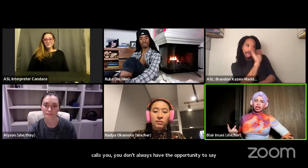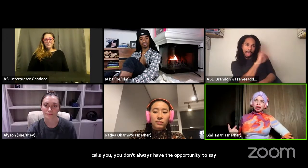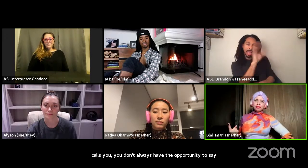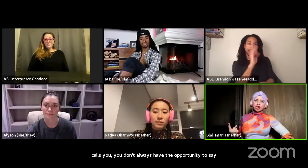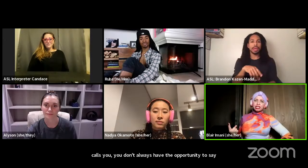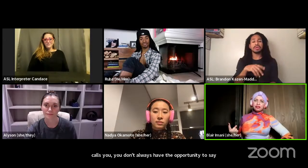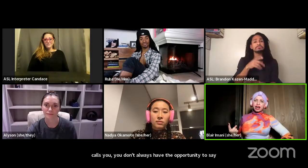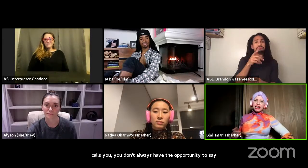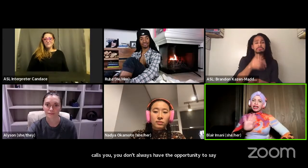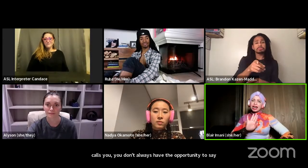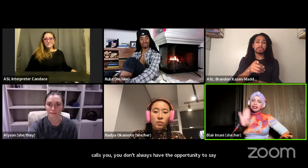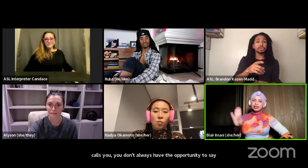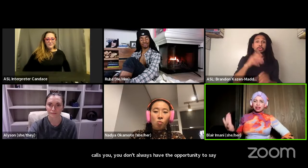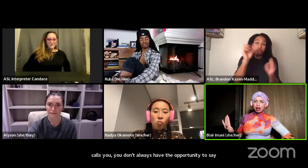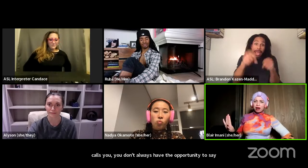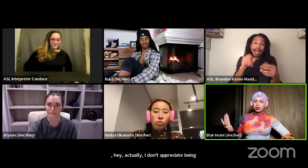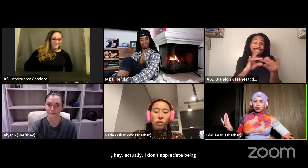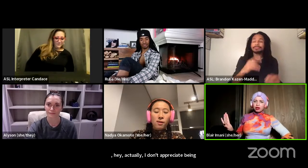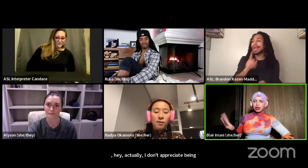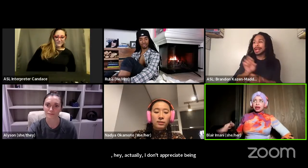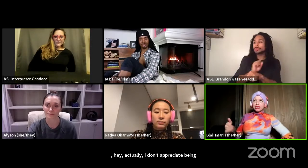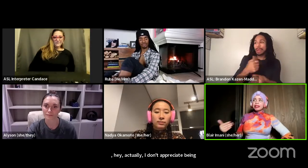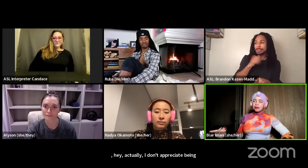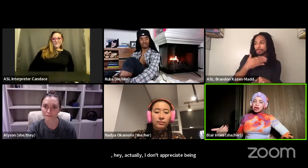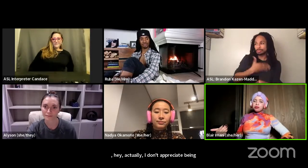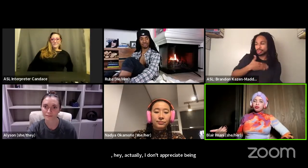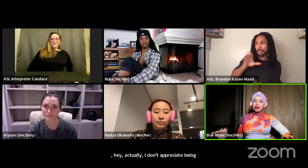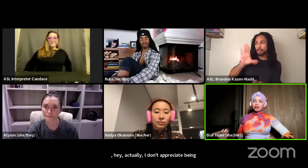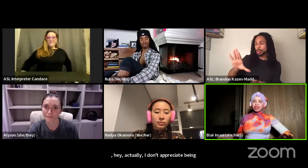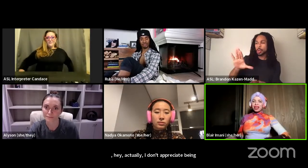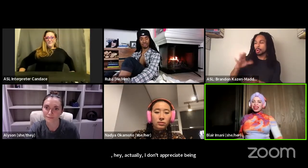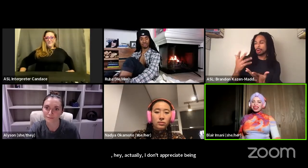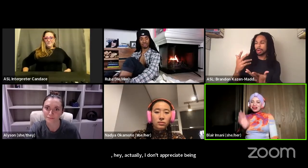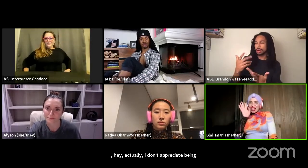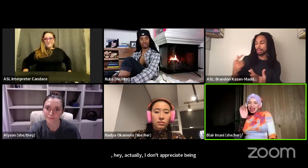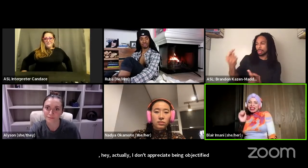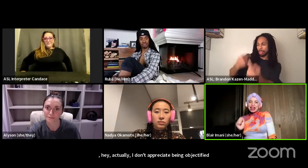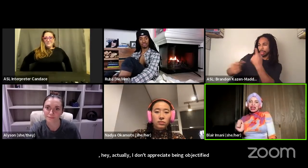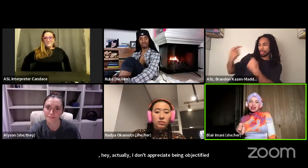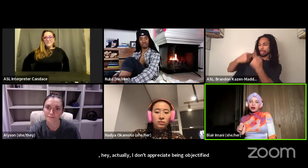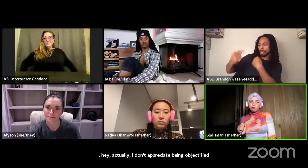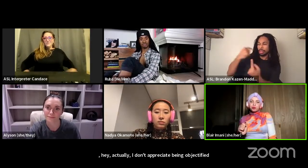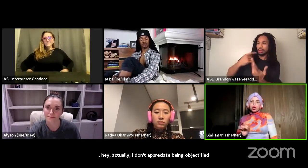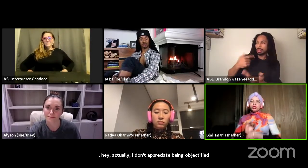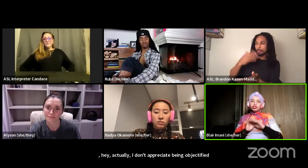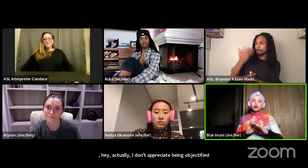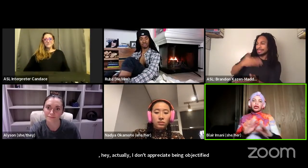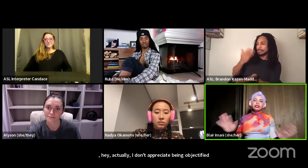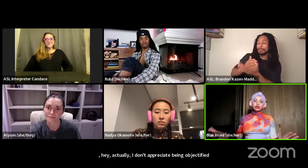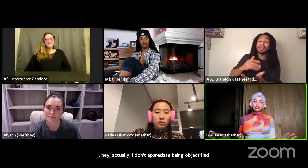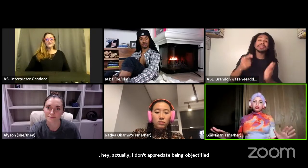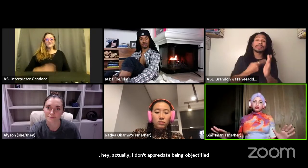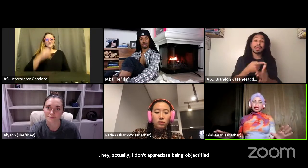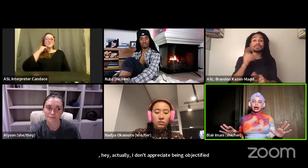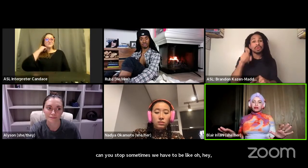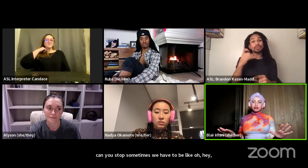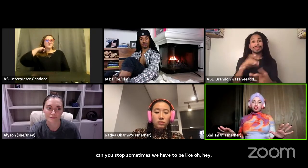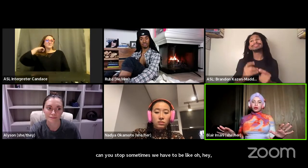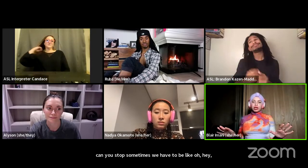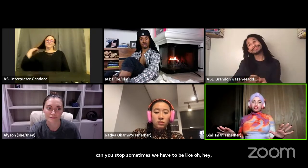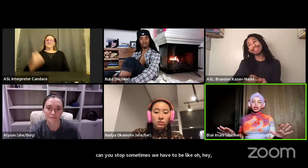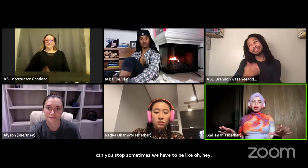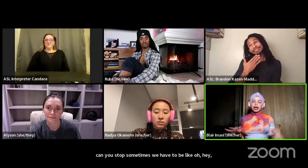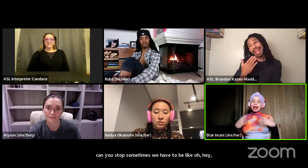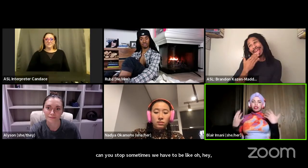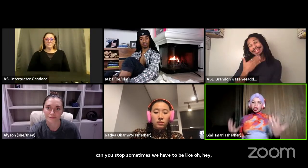don't appreciate being objectified. Can you stop? Sometimes we have to be like, oh, hey, thank you. Do whatever you need to do to get